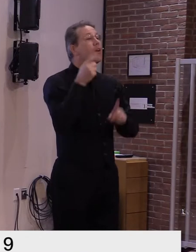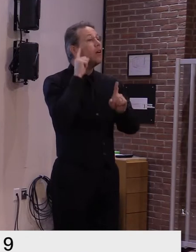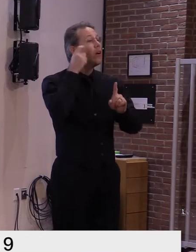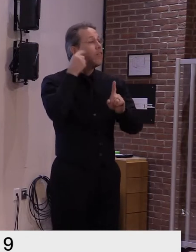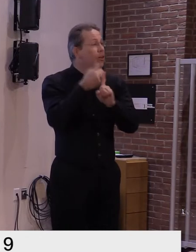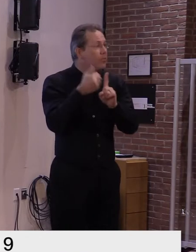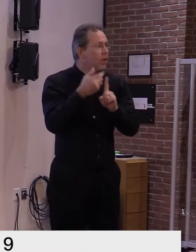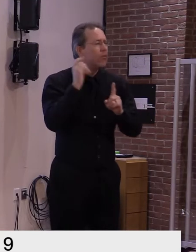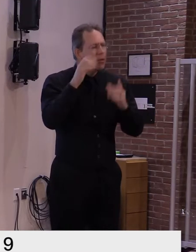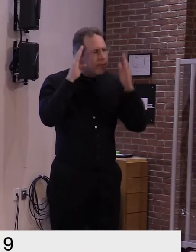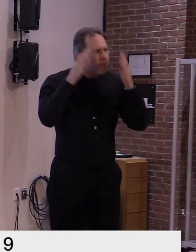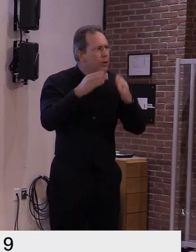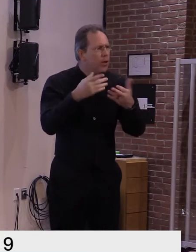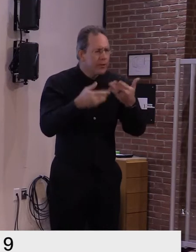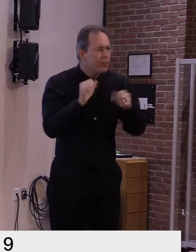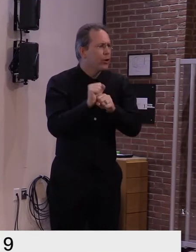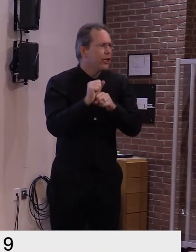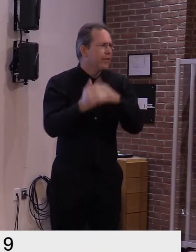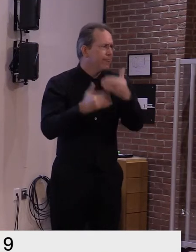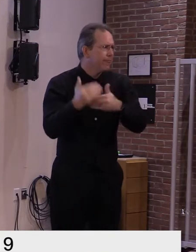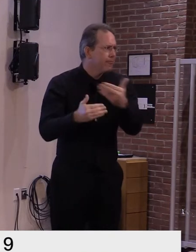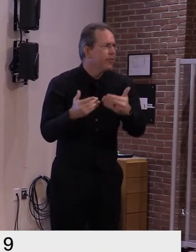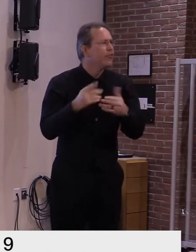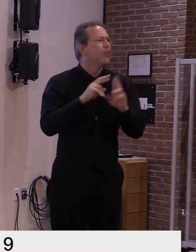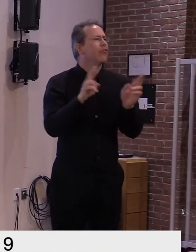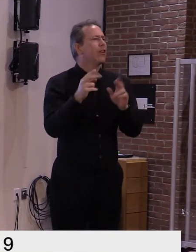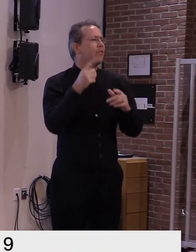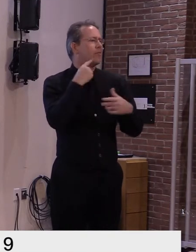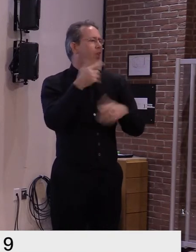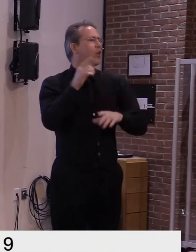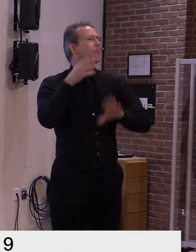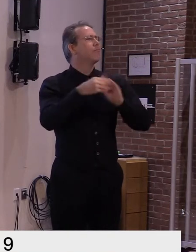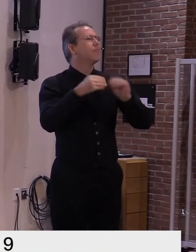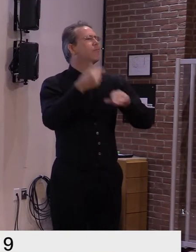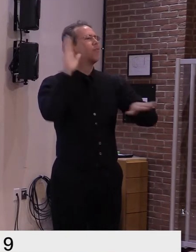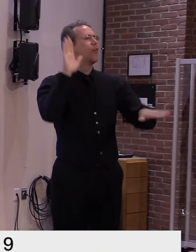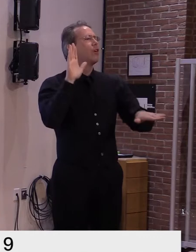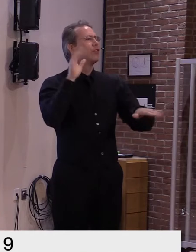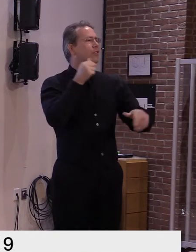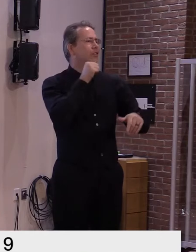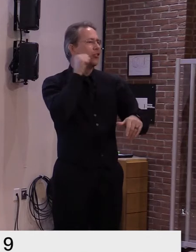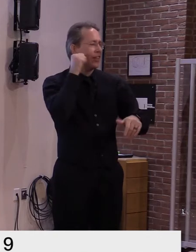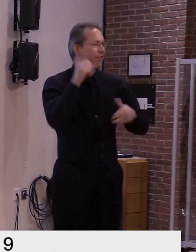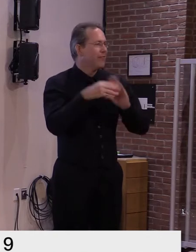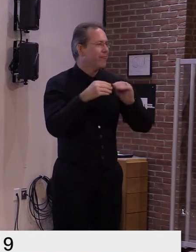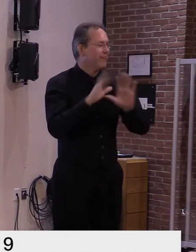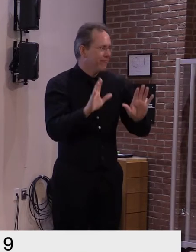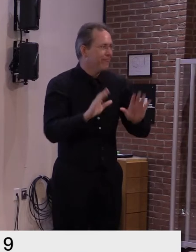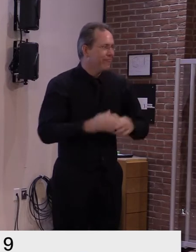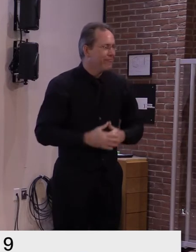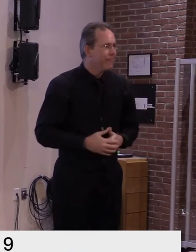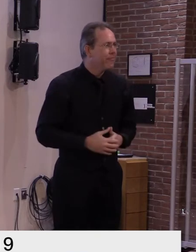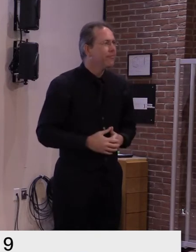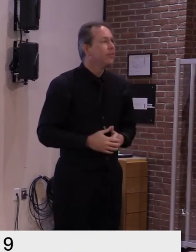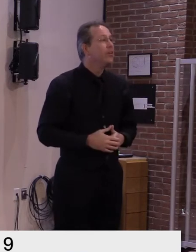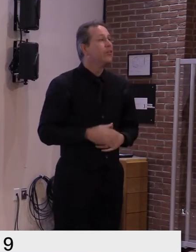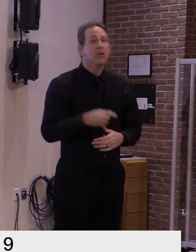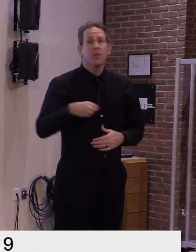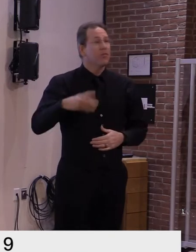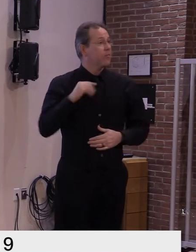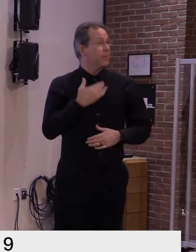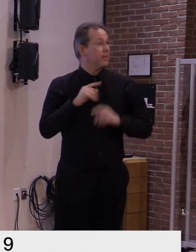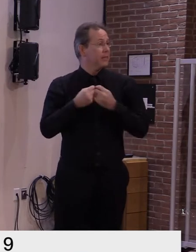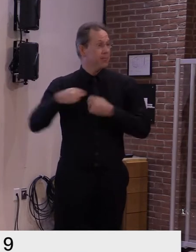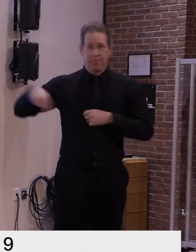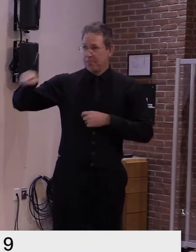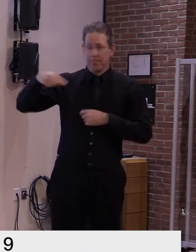yesterday's commitments. So we'll have myself, Secretary French, Commissioner Levine,